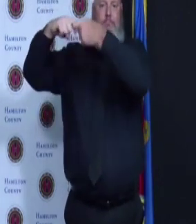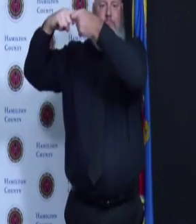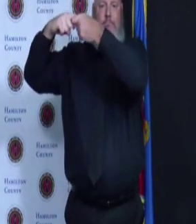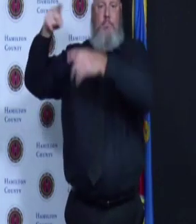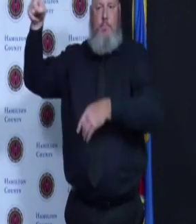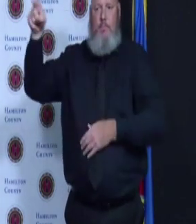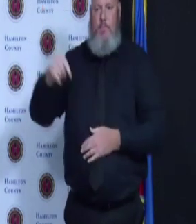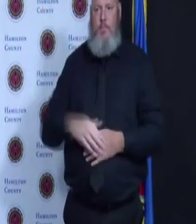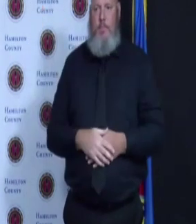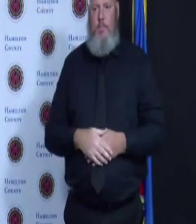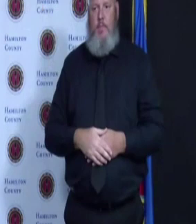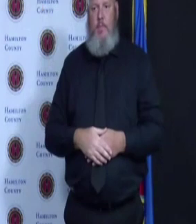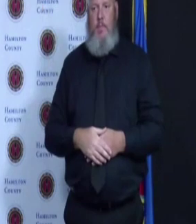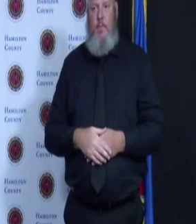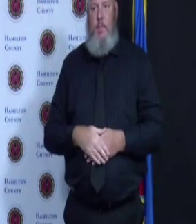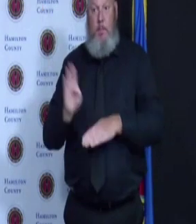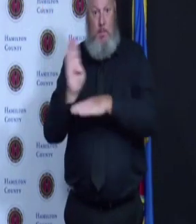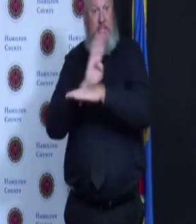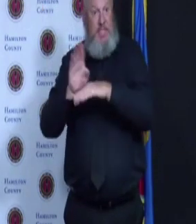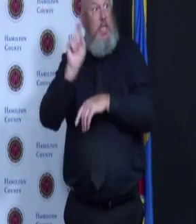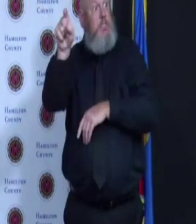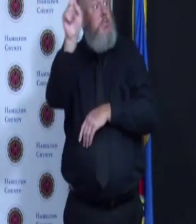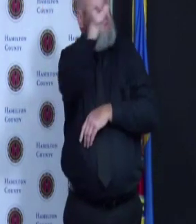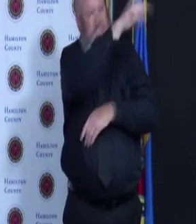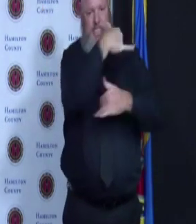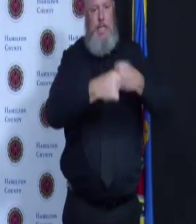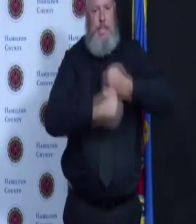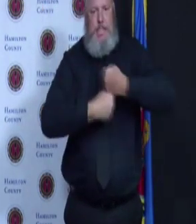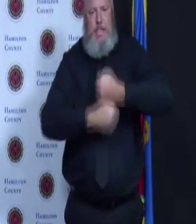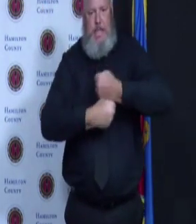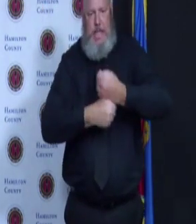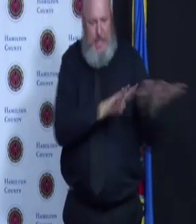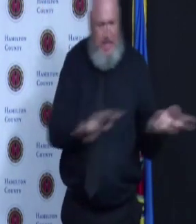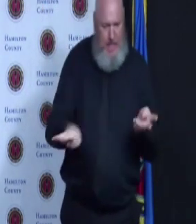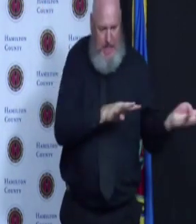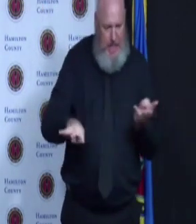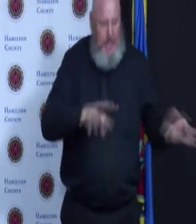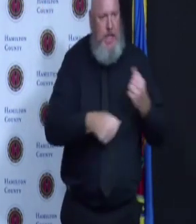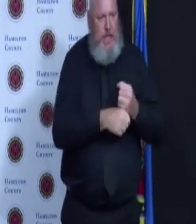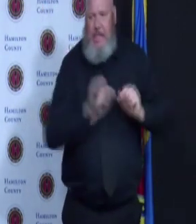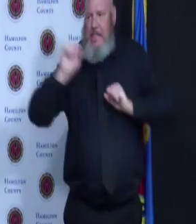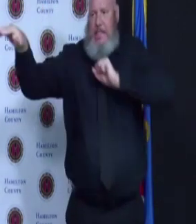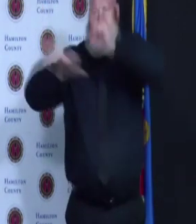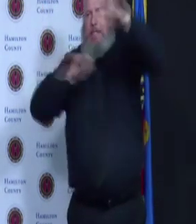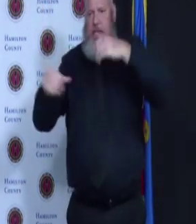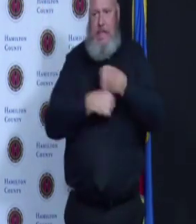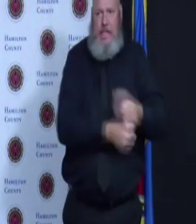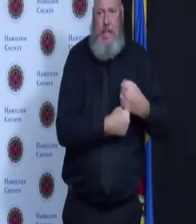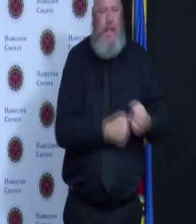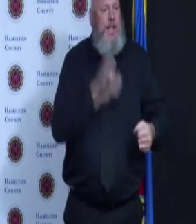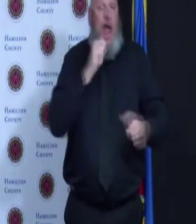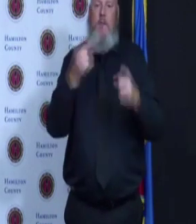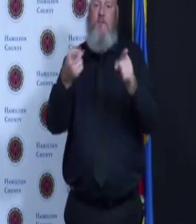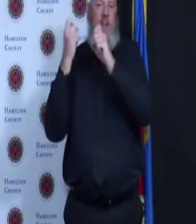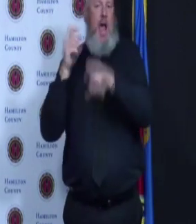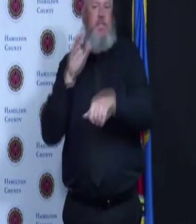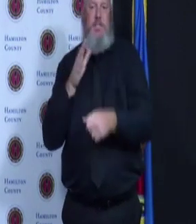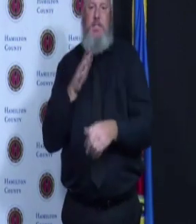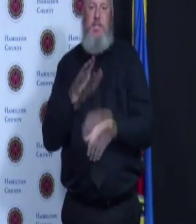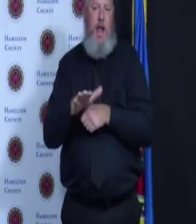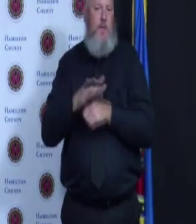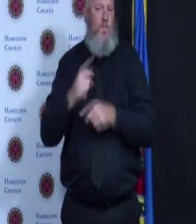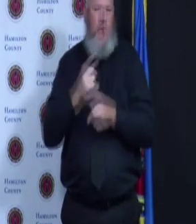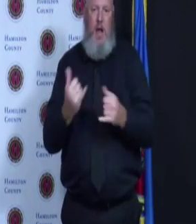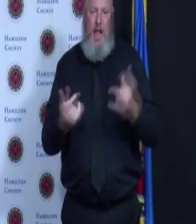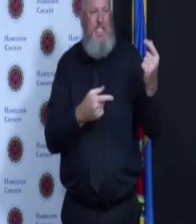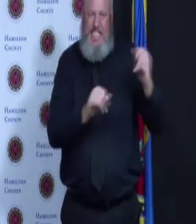trying to make sure that there is a bit of a tiered approach here. And so medical professionals, frontline employees are